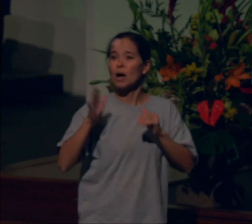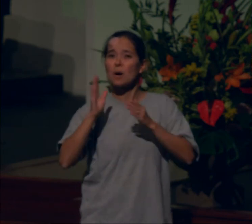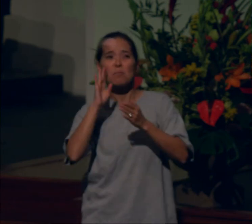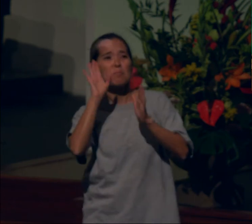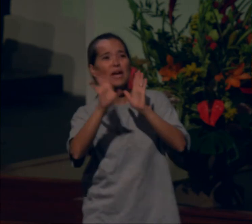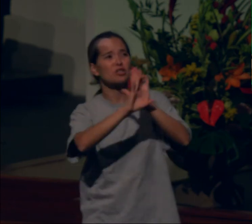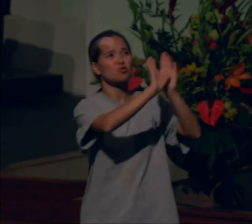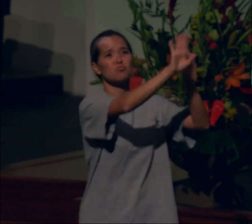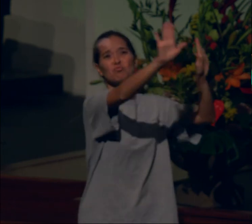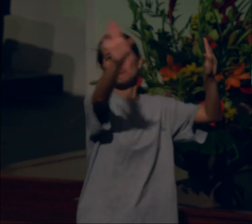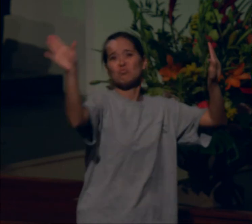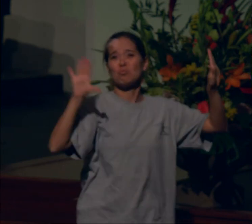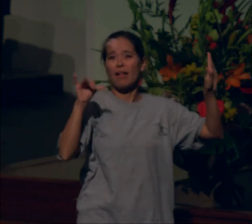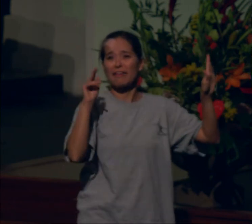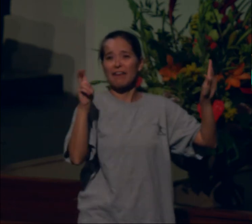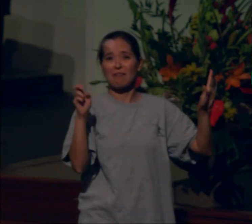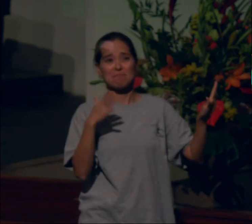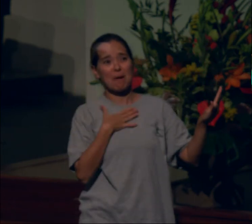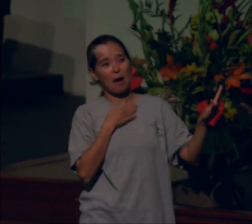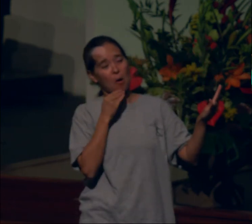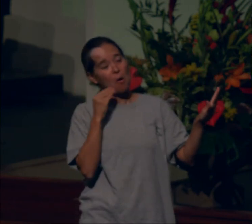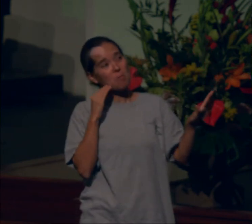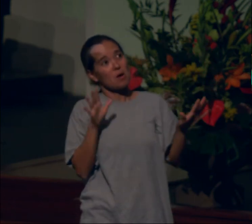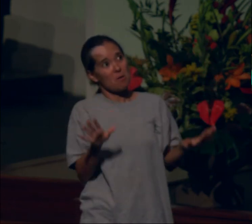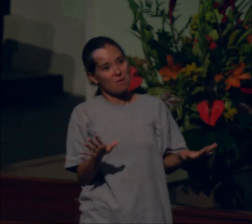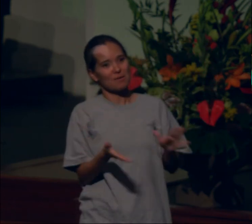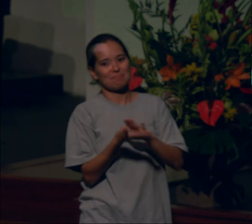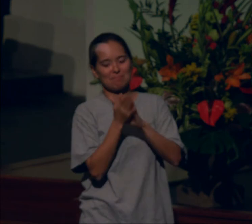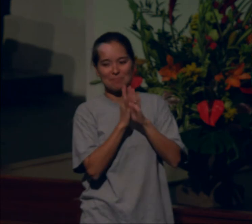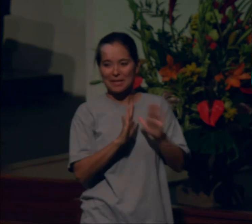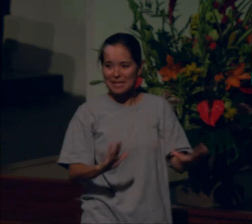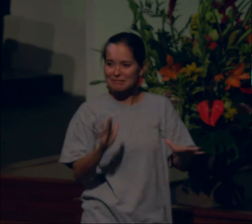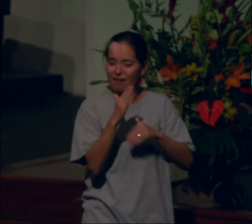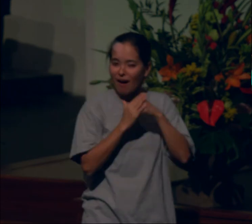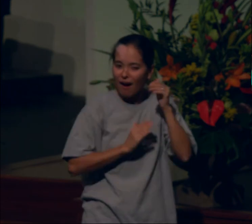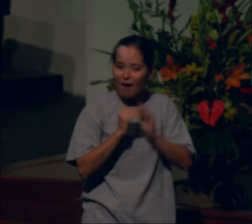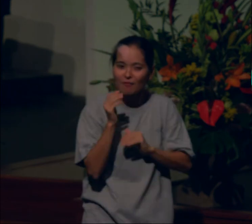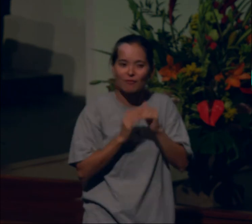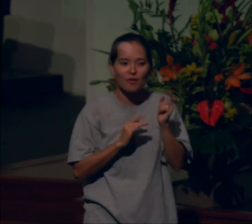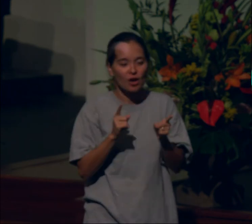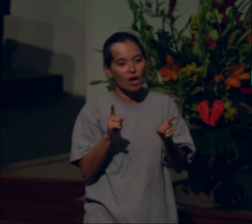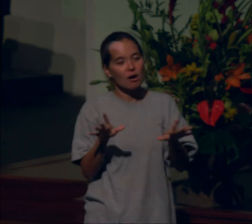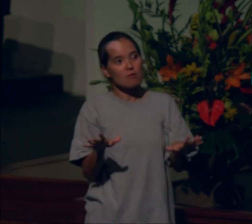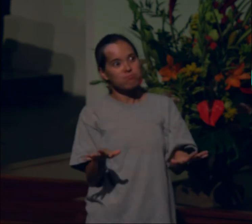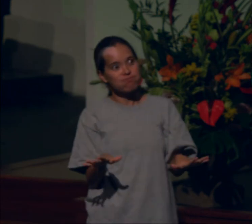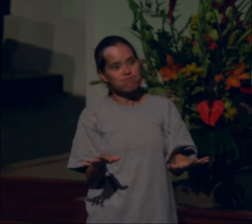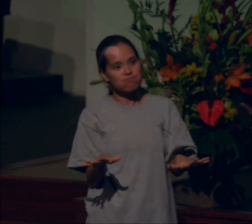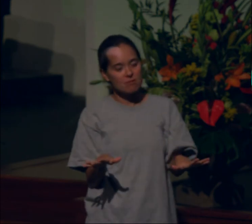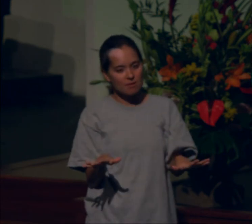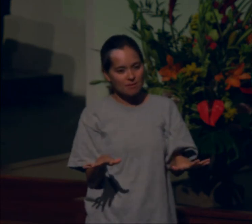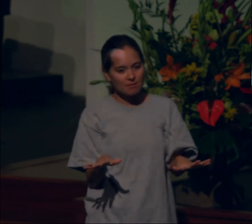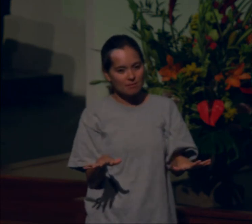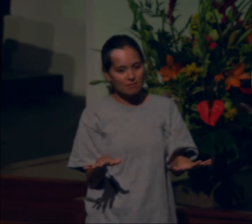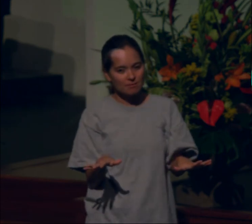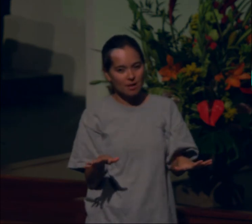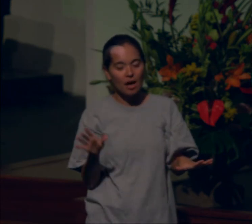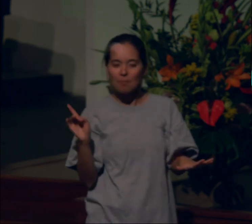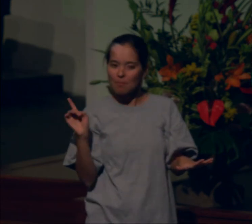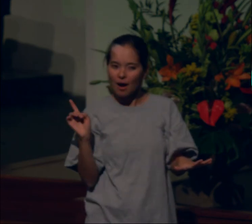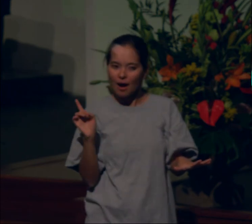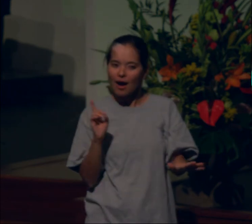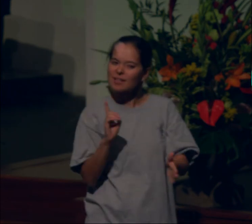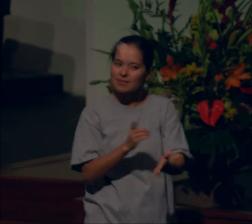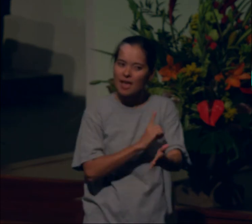pictures on the cave walls, because he finally found a place of peace and comfort where he could just kind of settle down. But